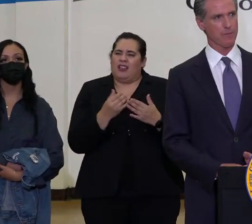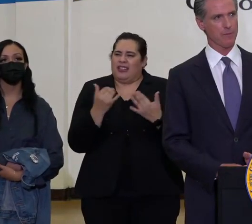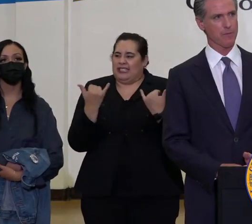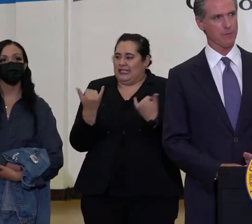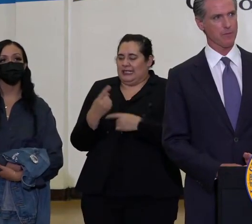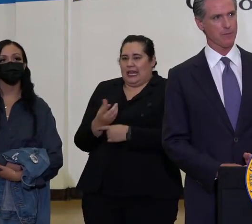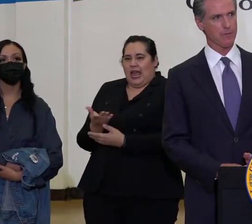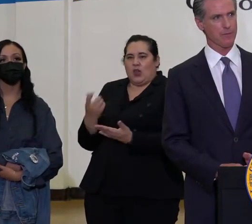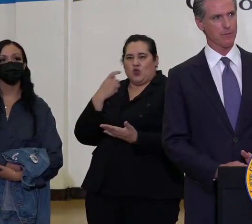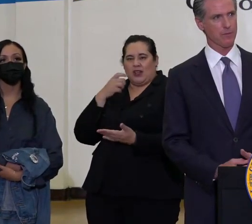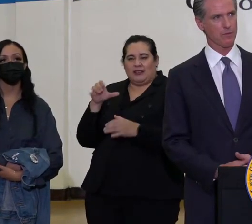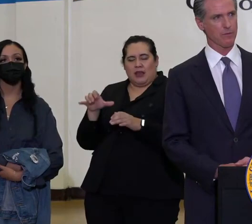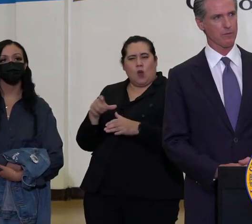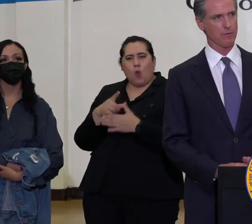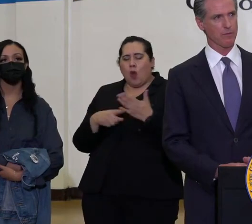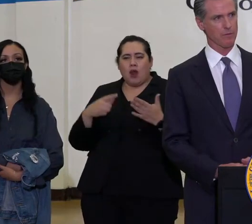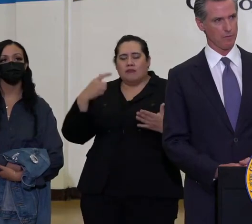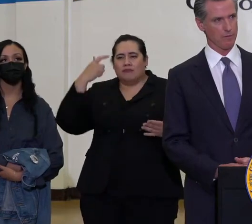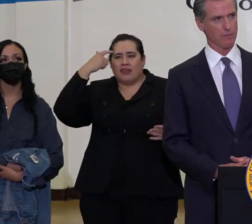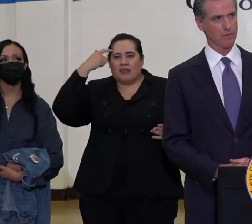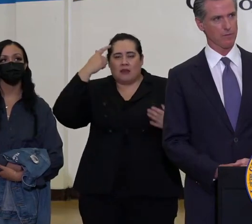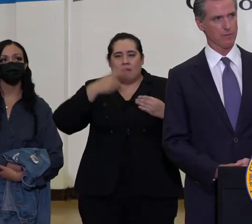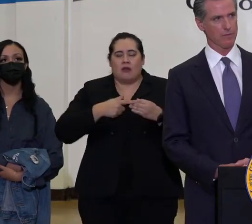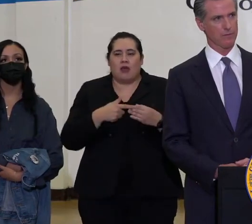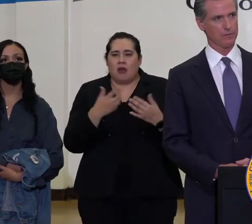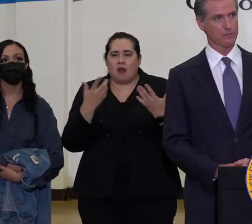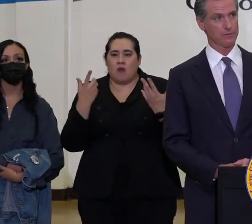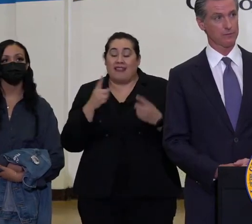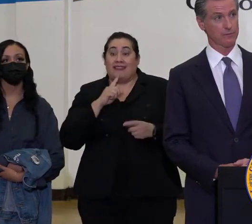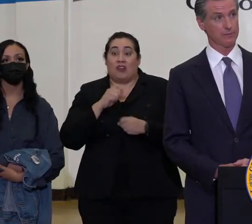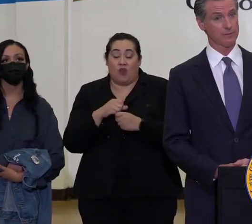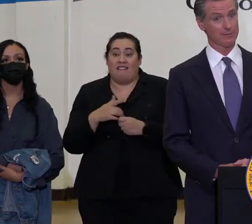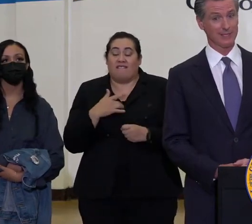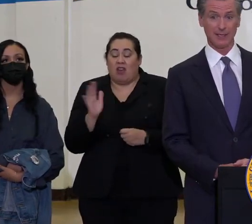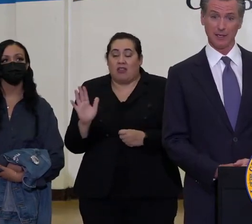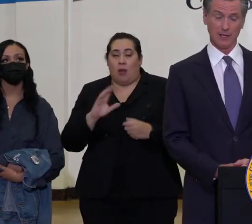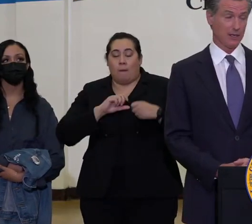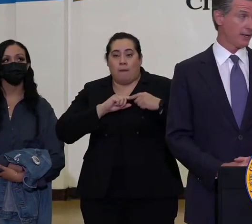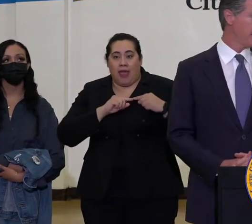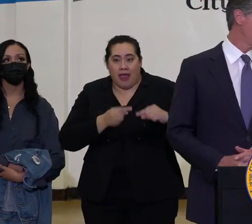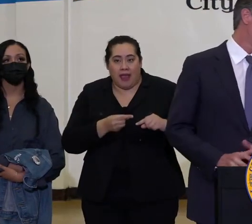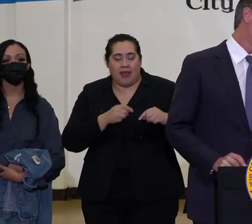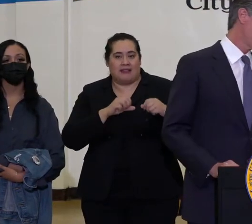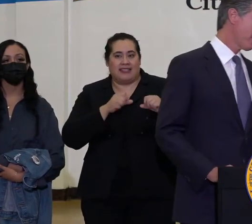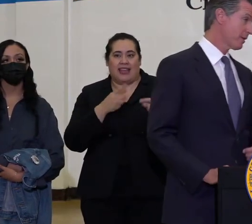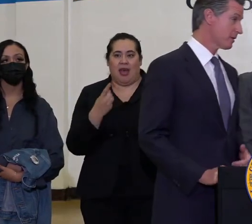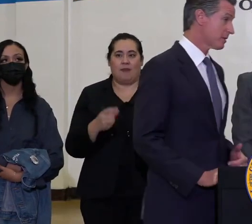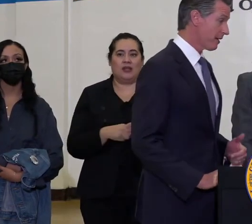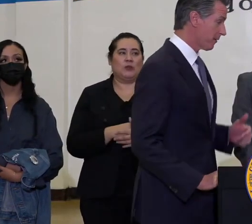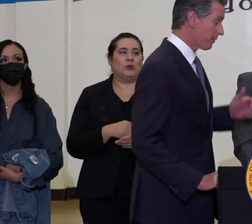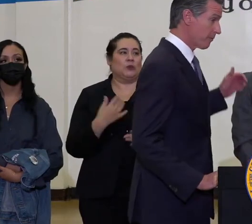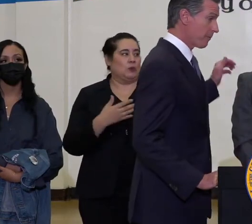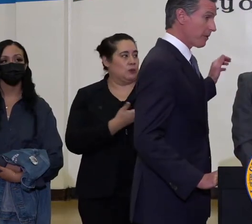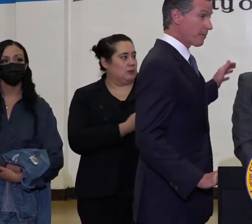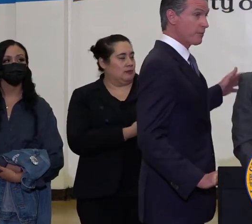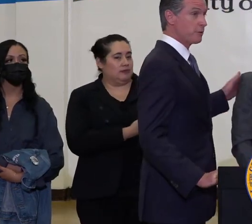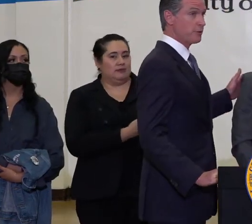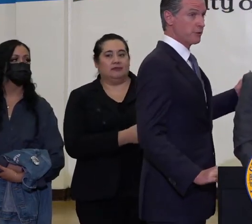that mean to you? What goes through your mind when you literally feel their pain as this is happening? Yeah, no, well,